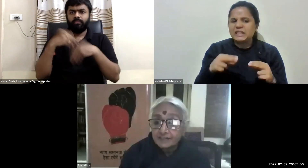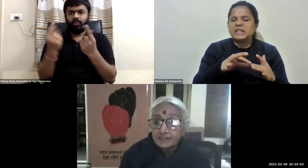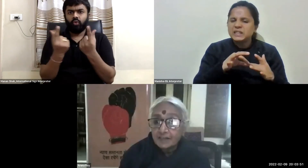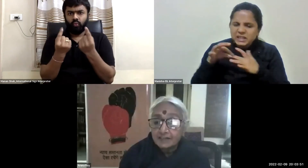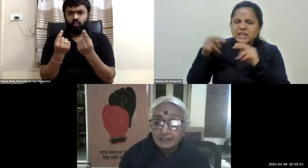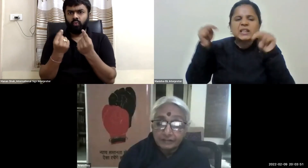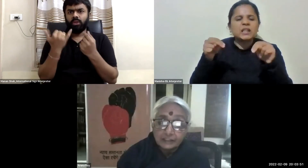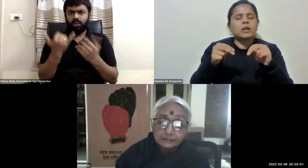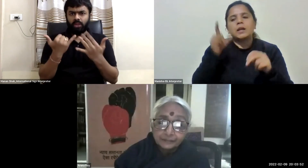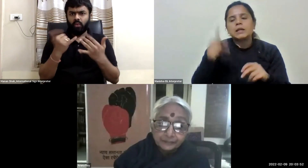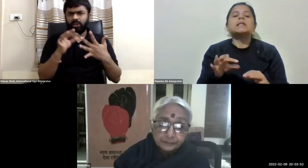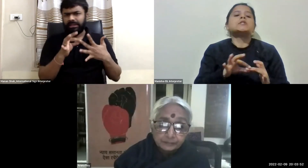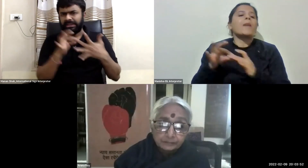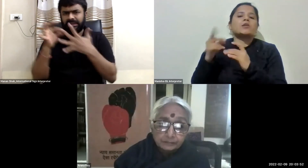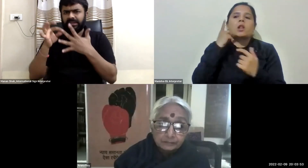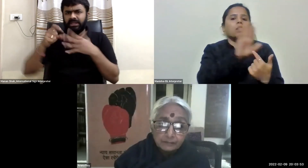ensure access and delivery.